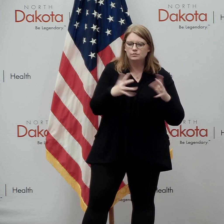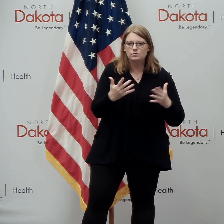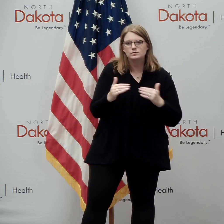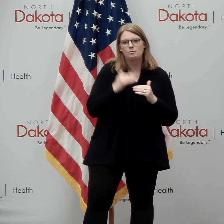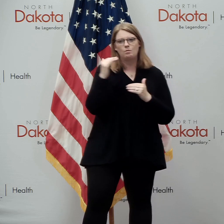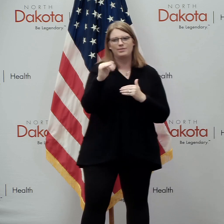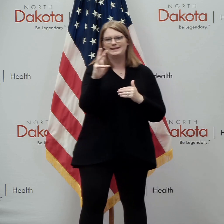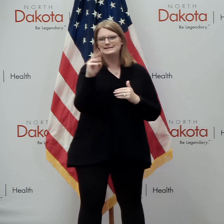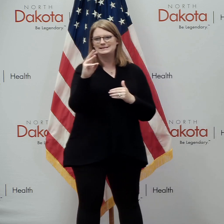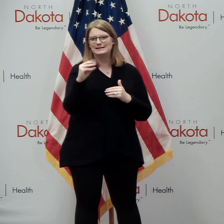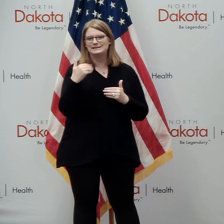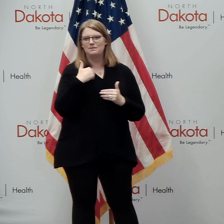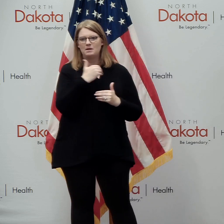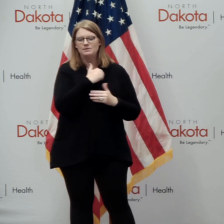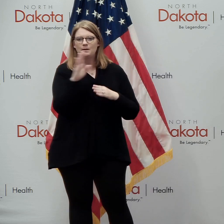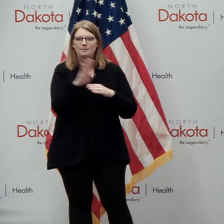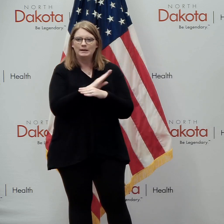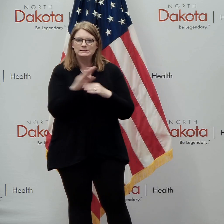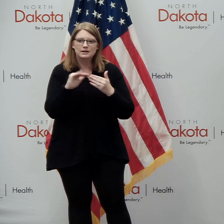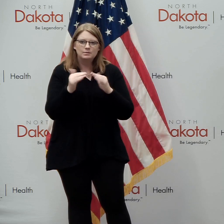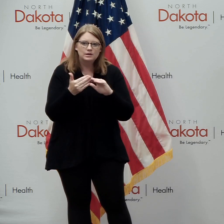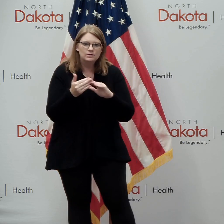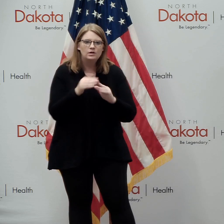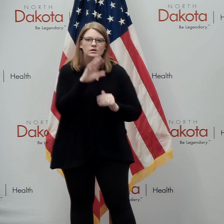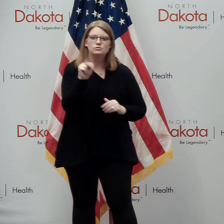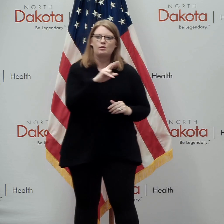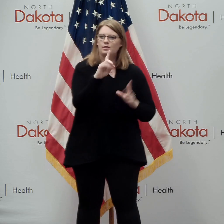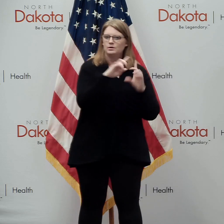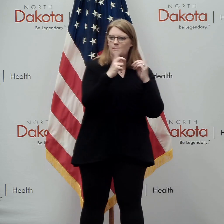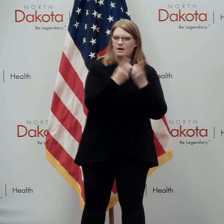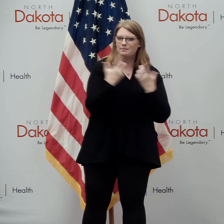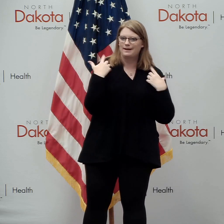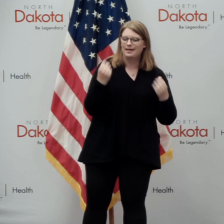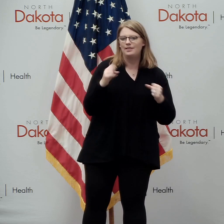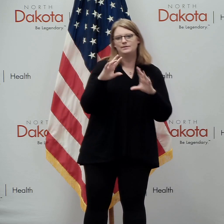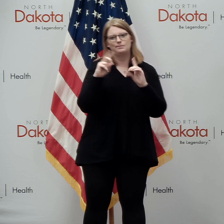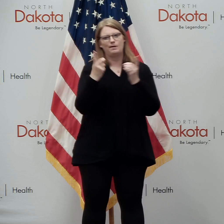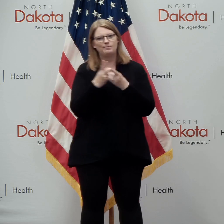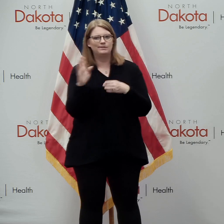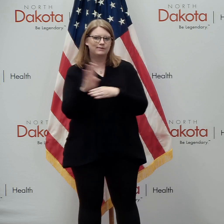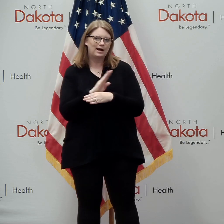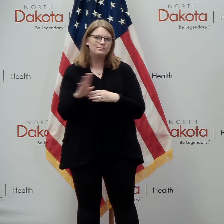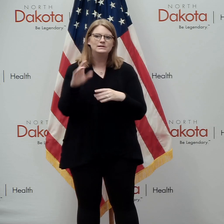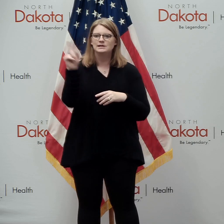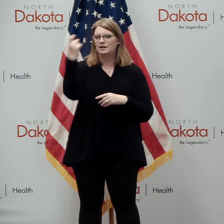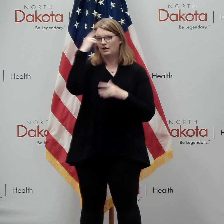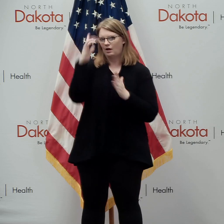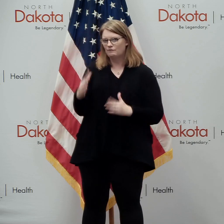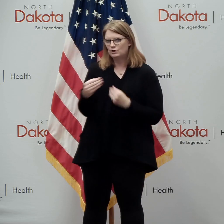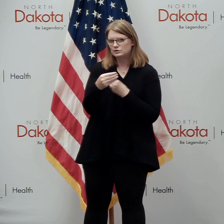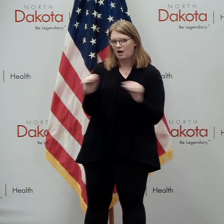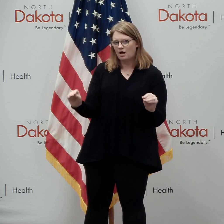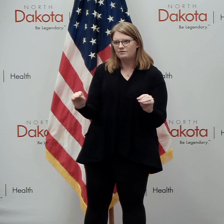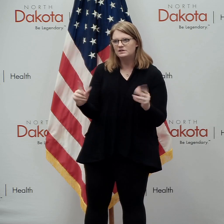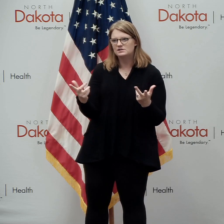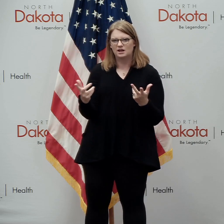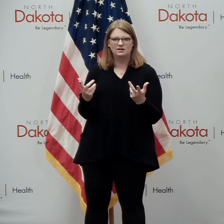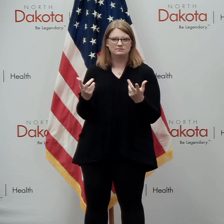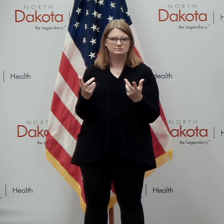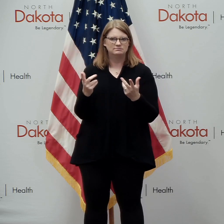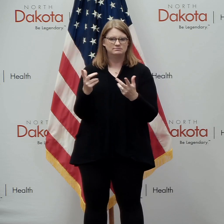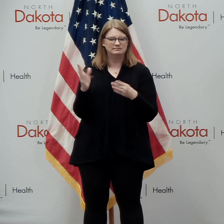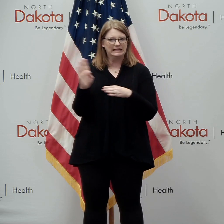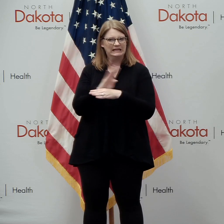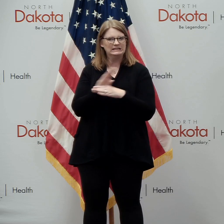60 members of the business community, North Dakota Department of Health, the Department of Commerce, the Governor's Office, and many industry groups all